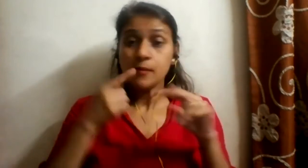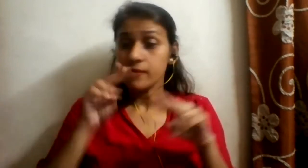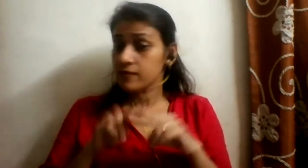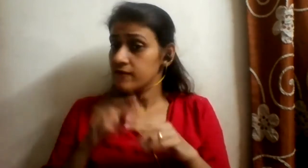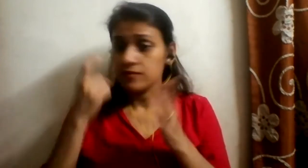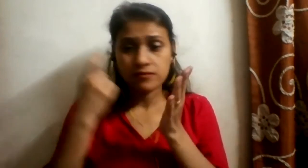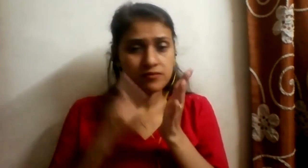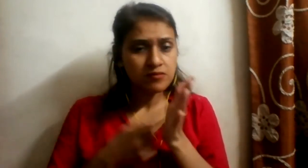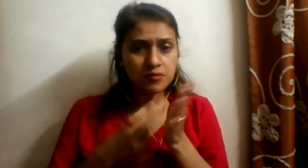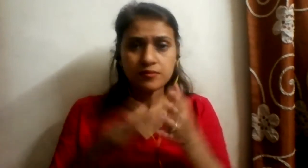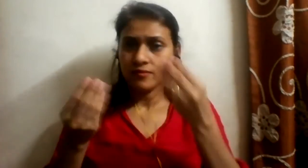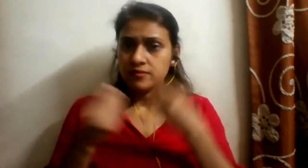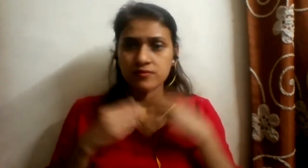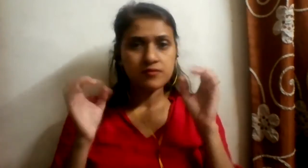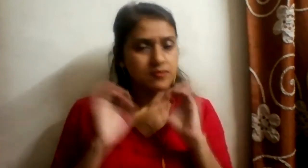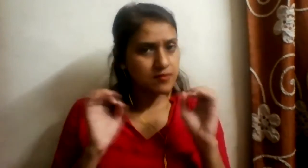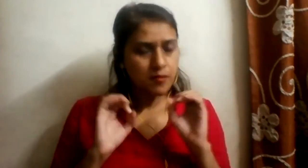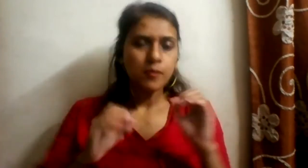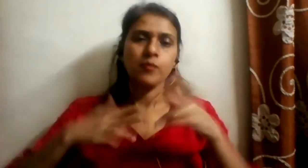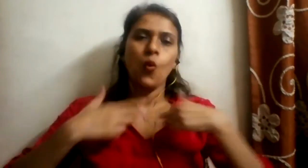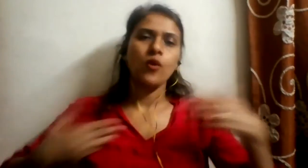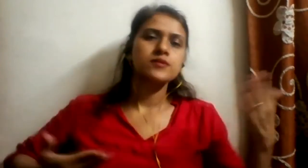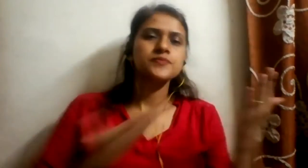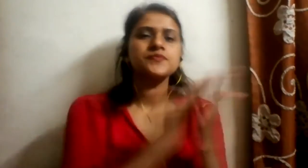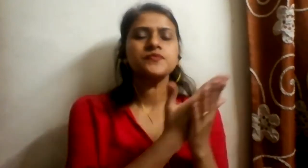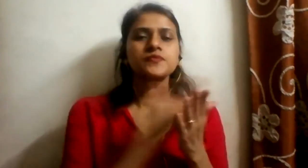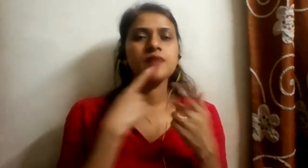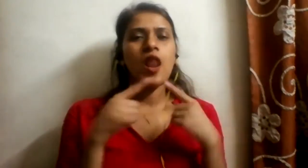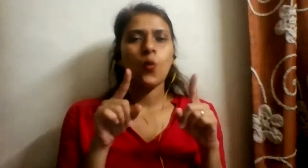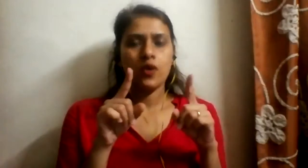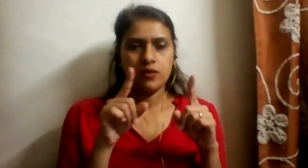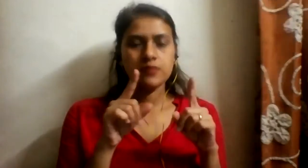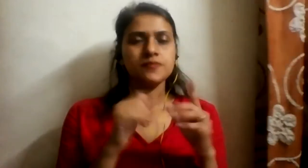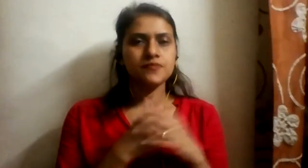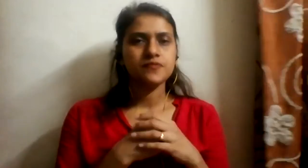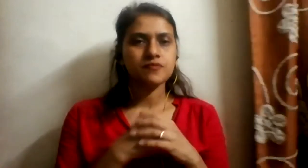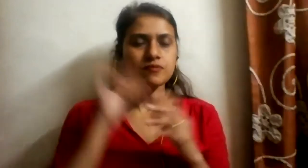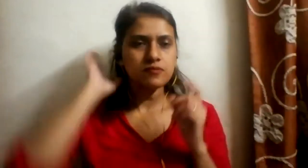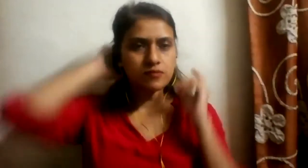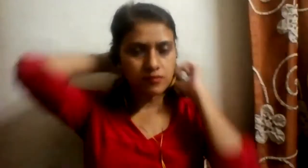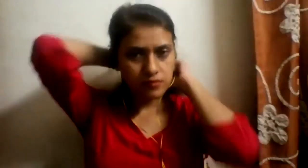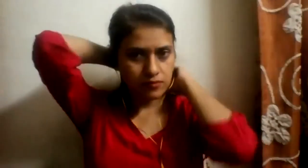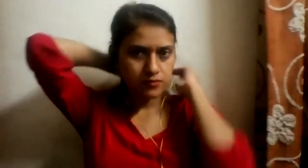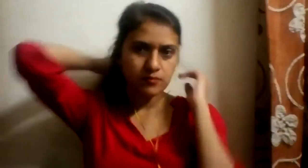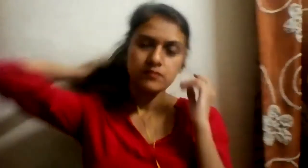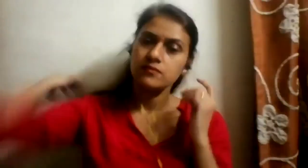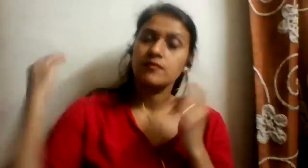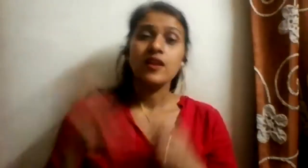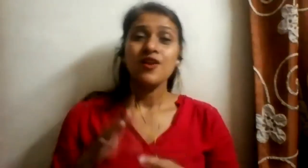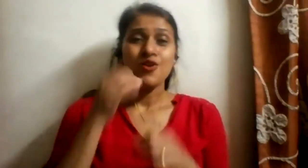period prescribed, and they can go in the court of law. So the Prime Minister and this government is actually trying to make this law